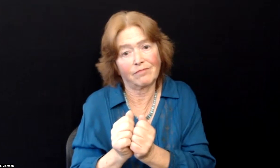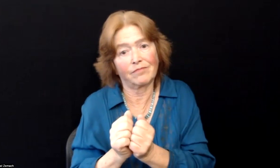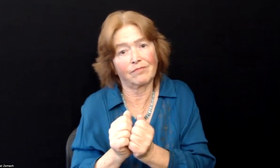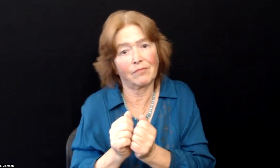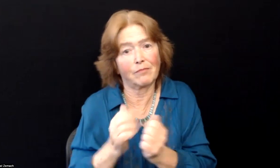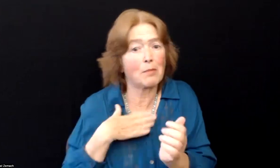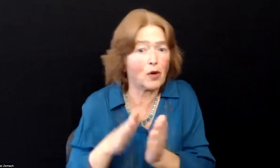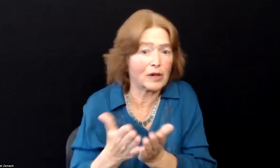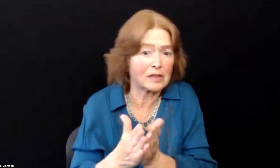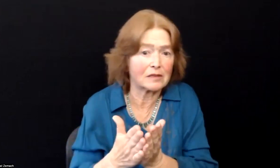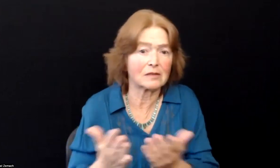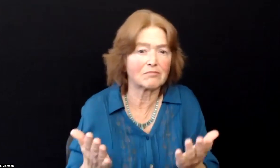with my book.